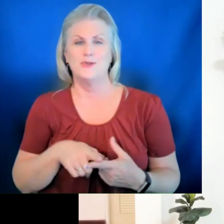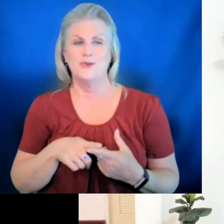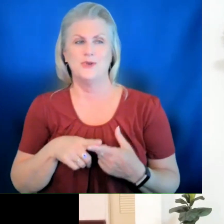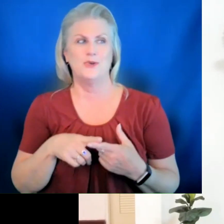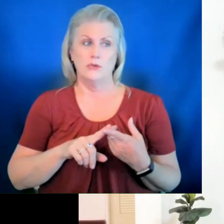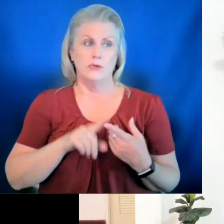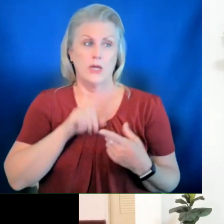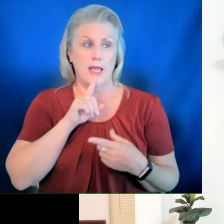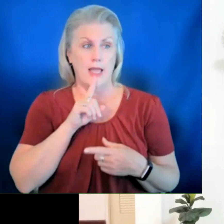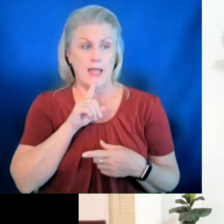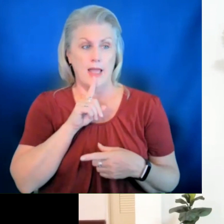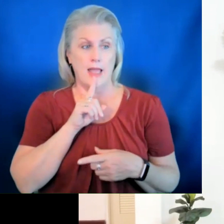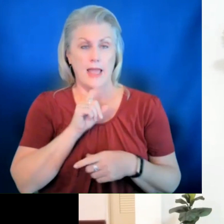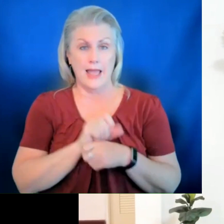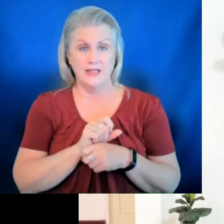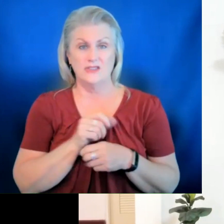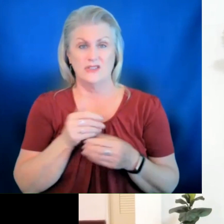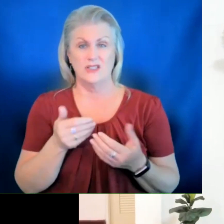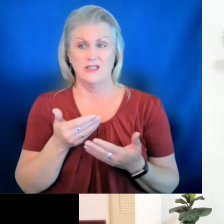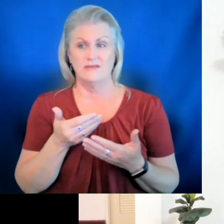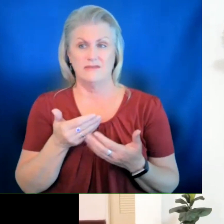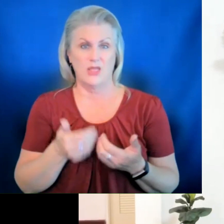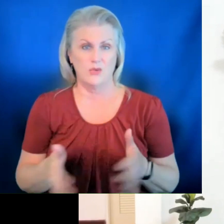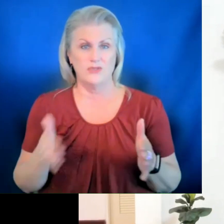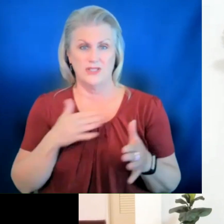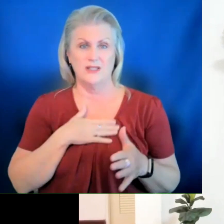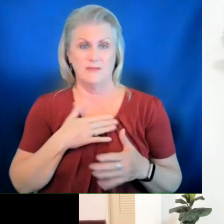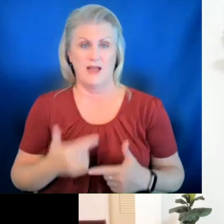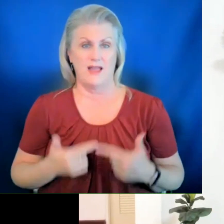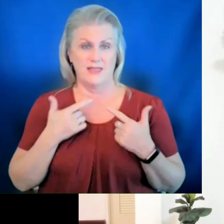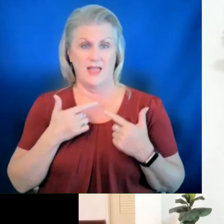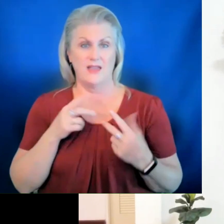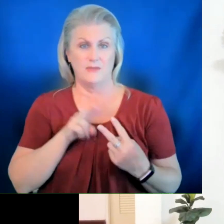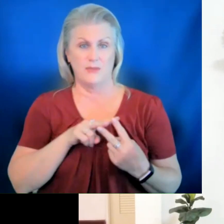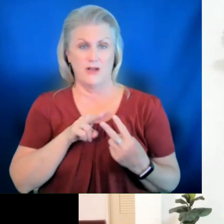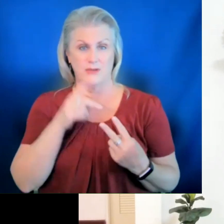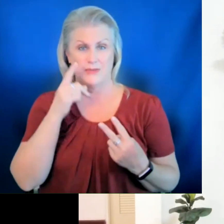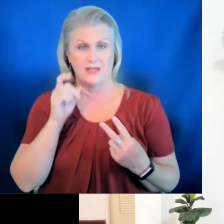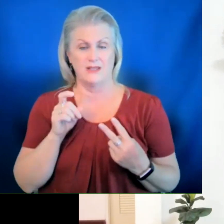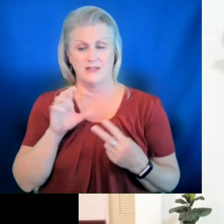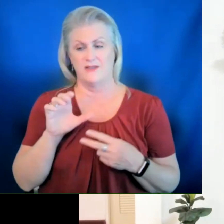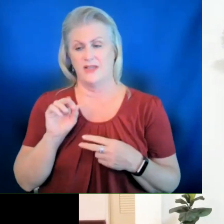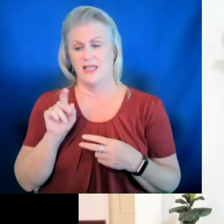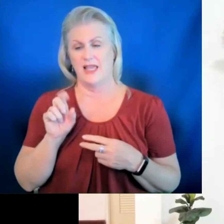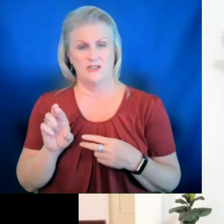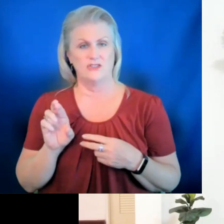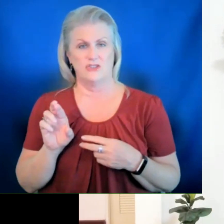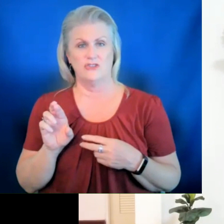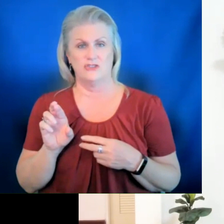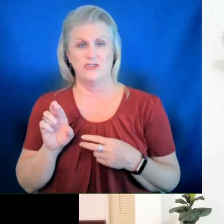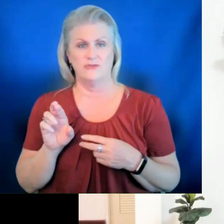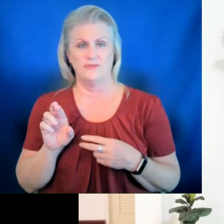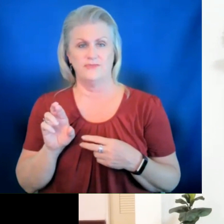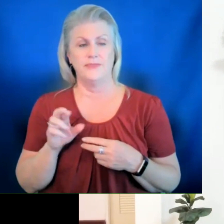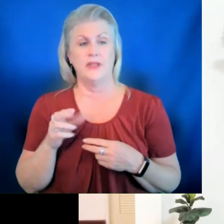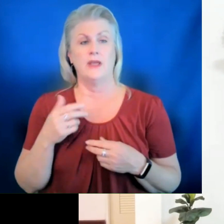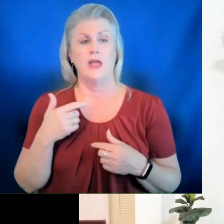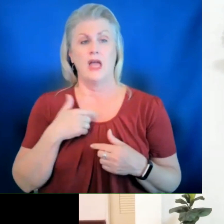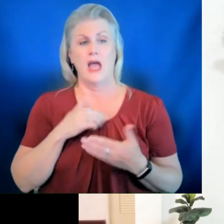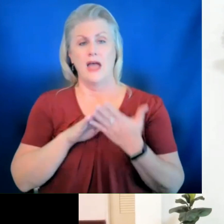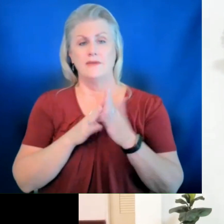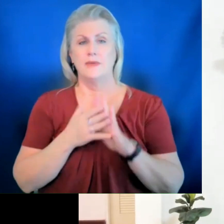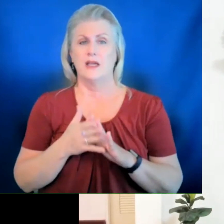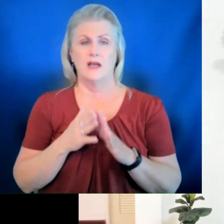pocket to actually losing my life partner due to a cancer journey. I